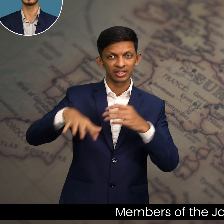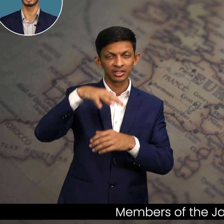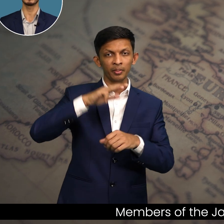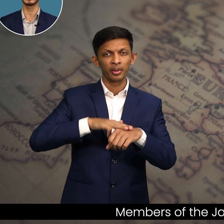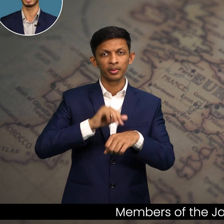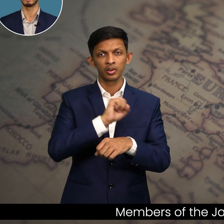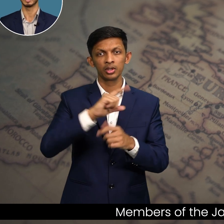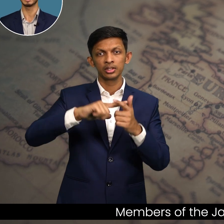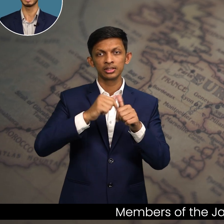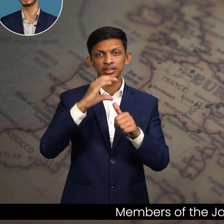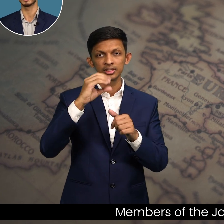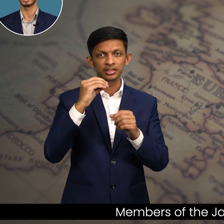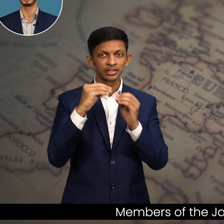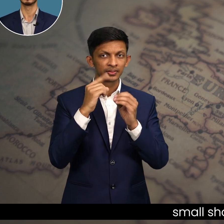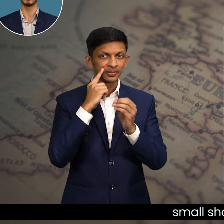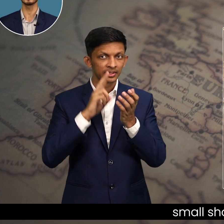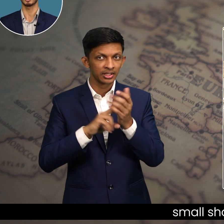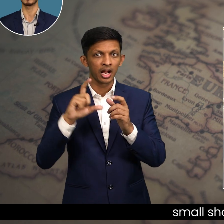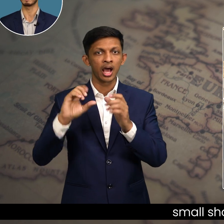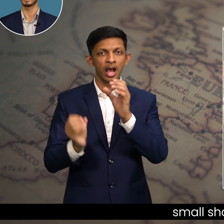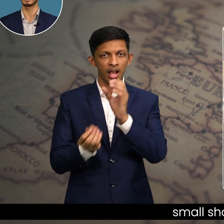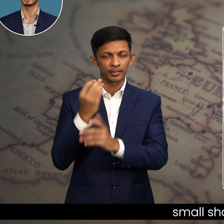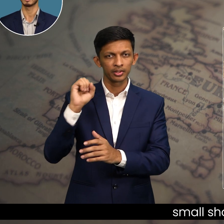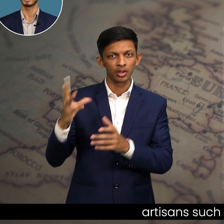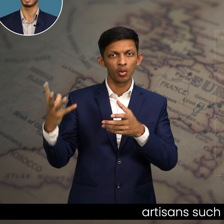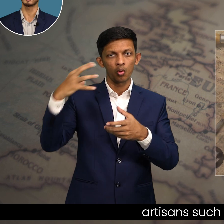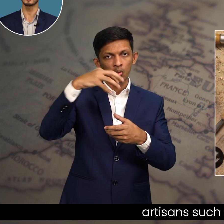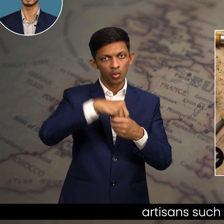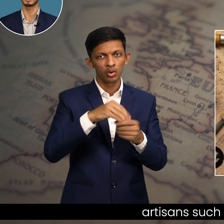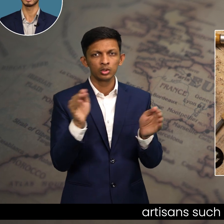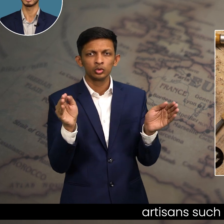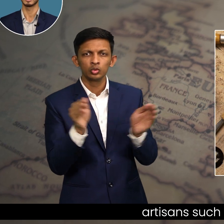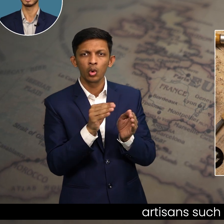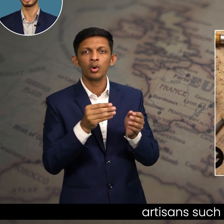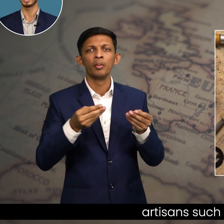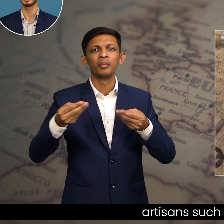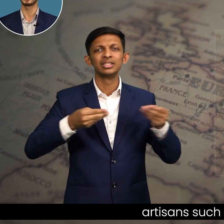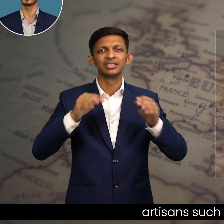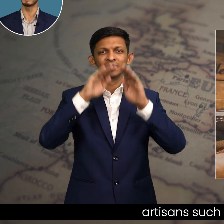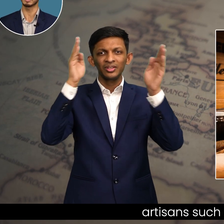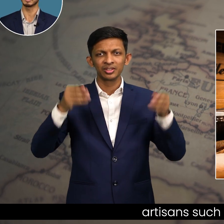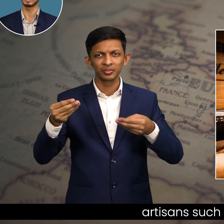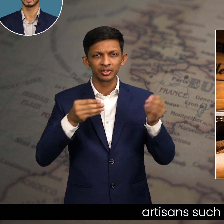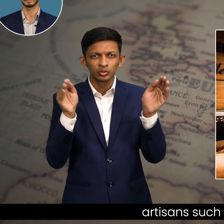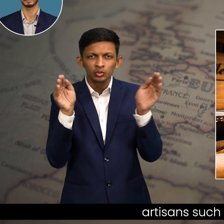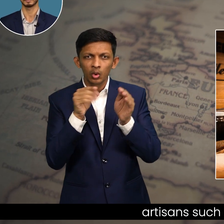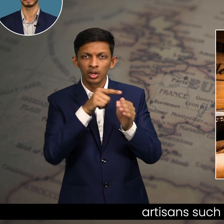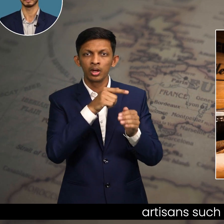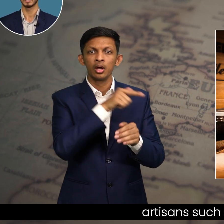Members of the Jacobin Club included small shopkeepers, artisans such as